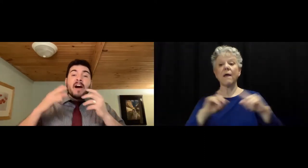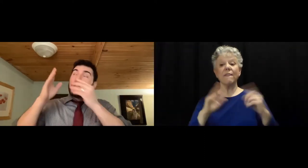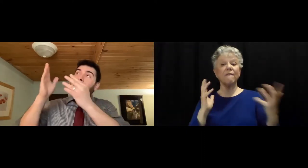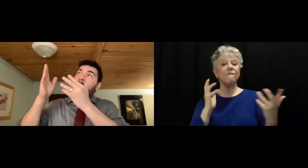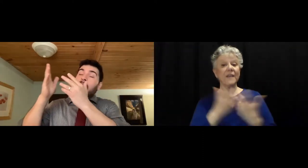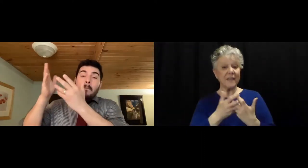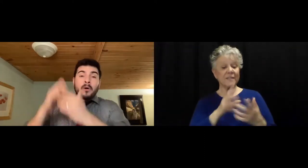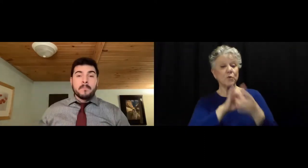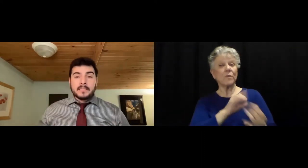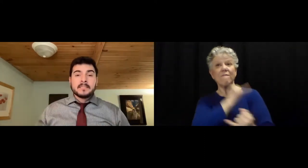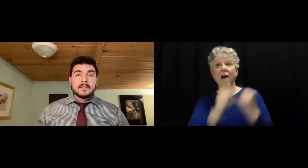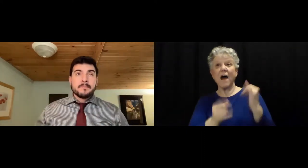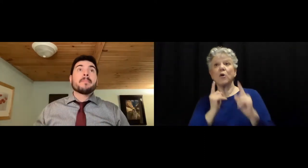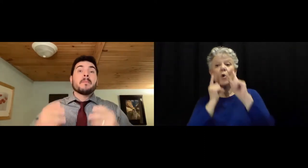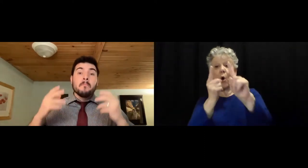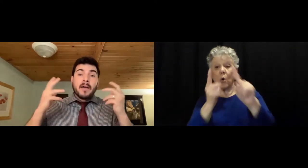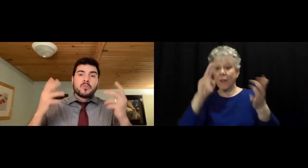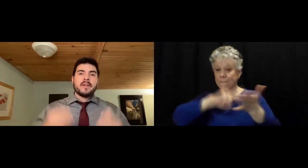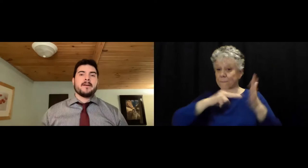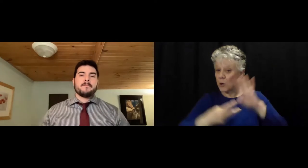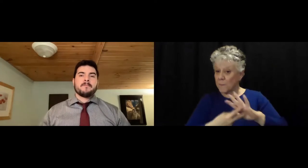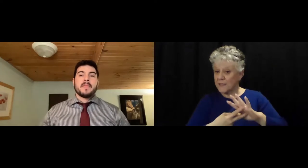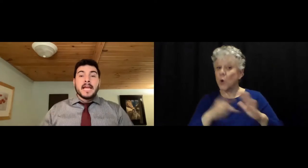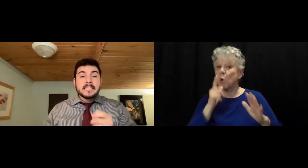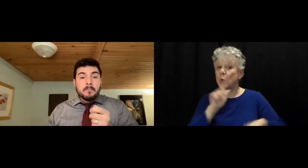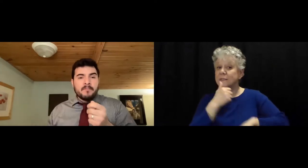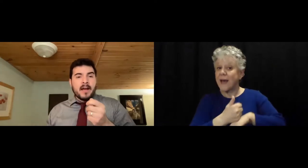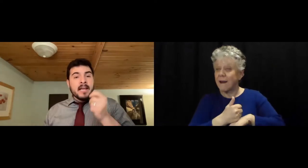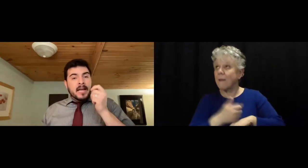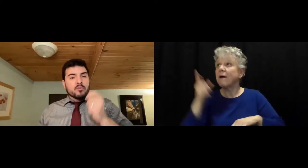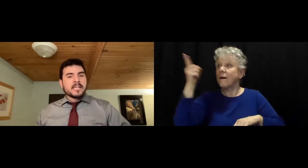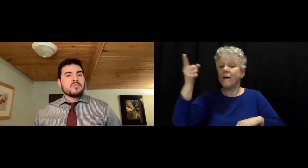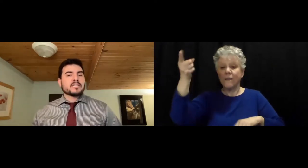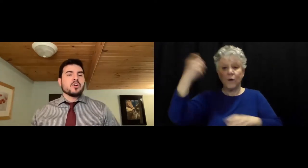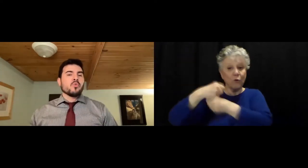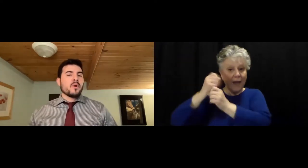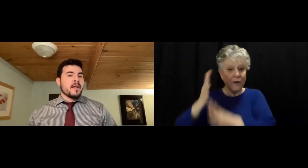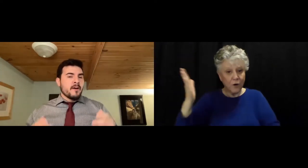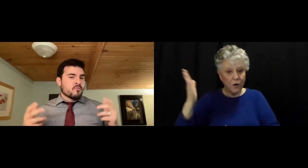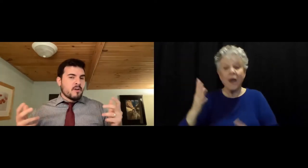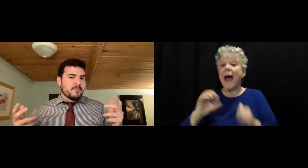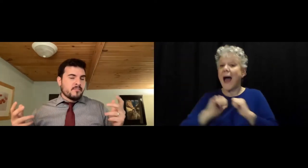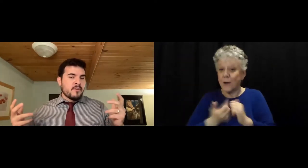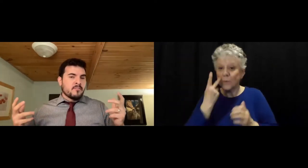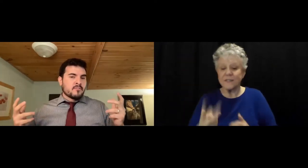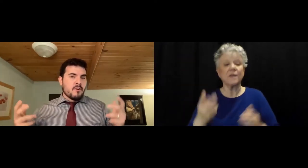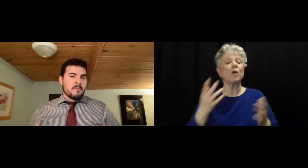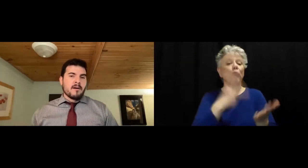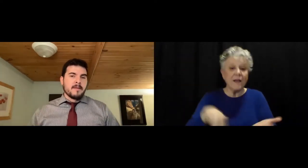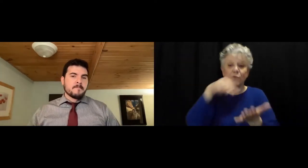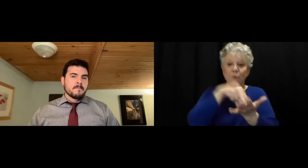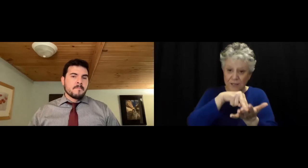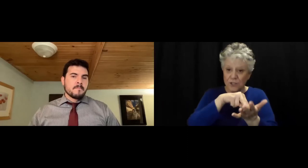the final end purposed by the creator, exemplified in the resurrection glory of Christ's